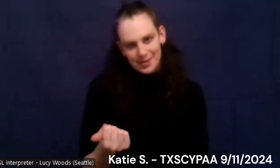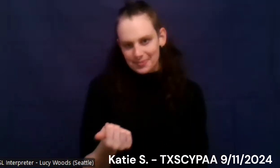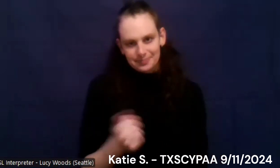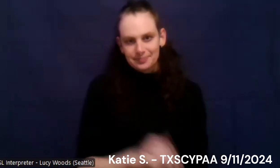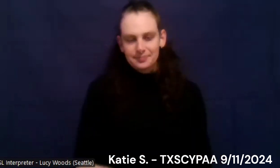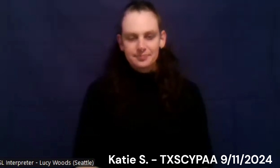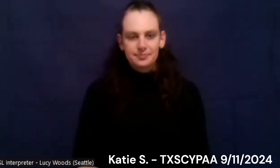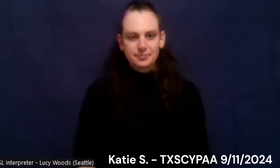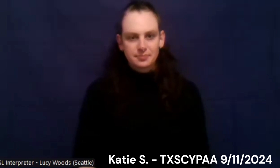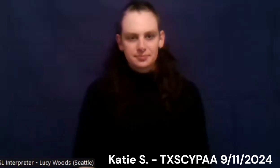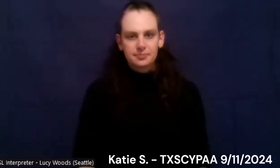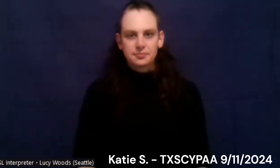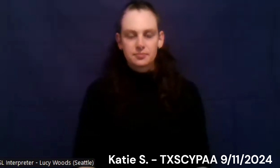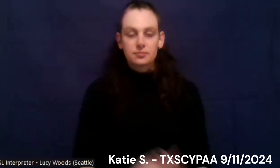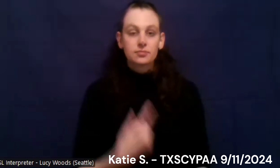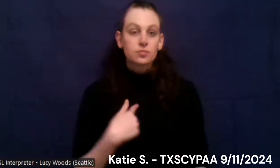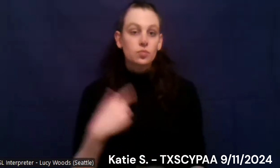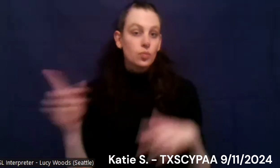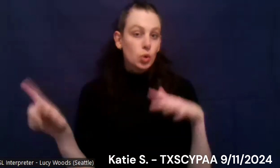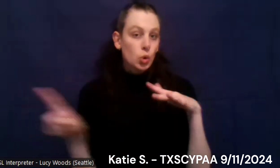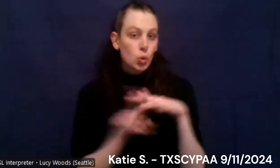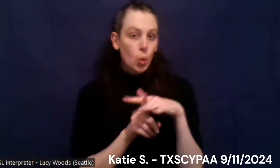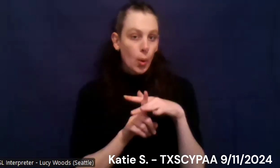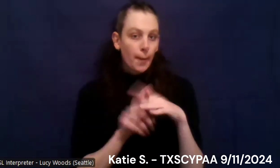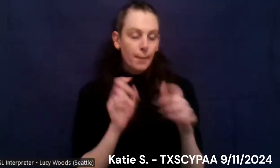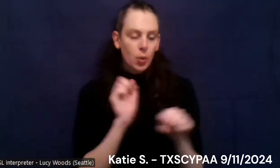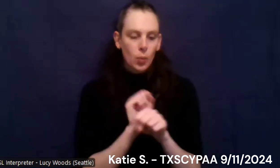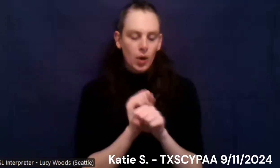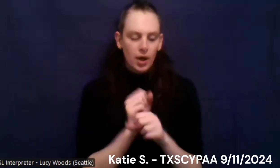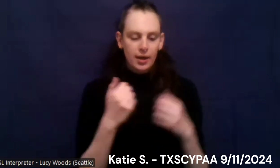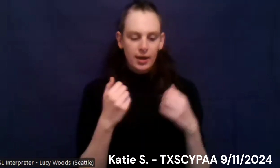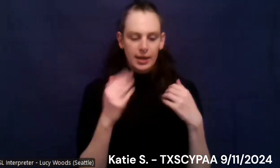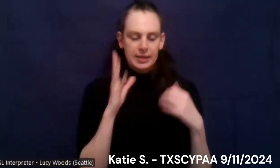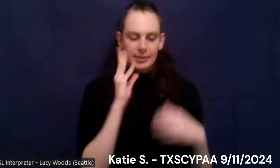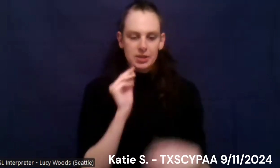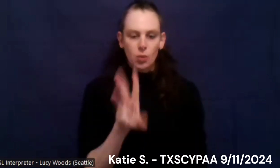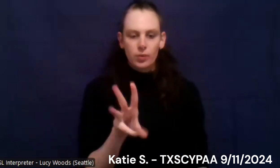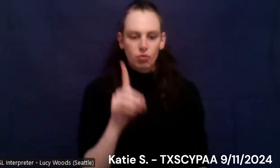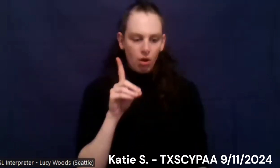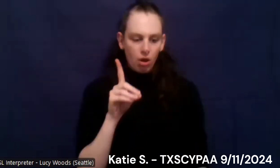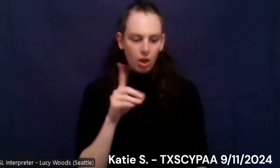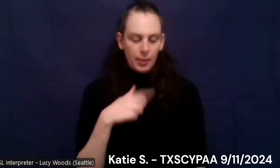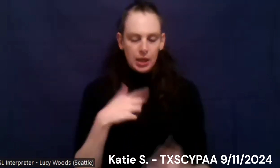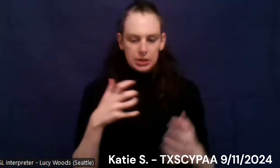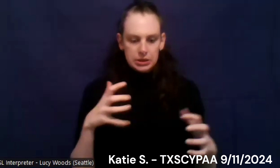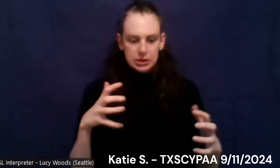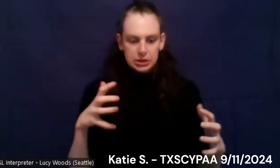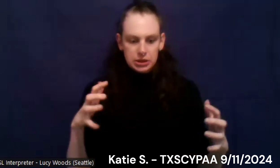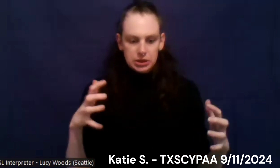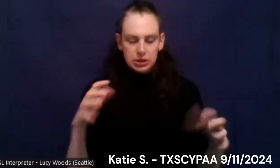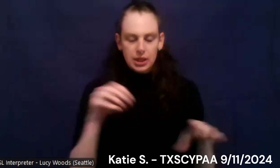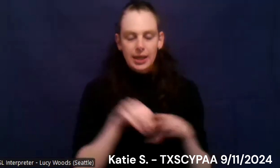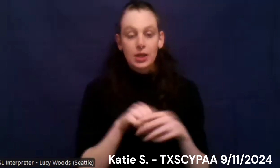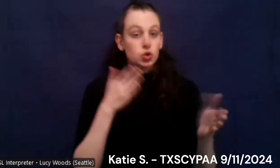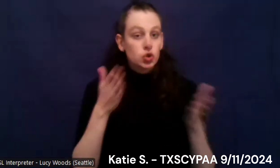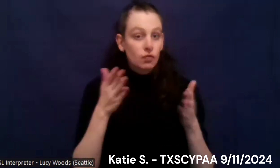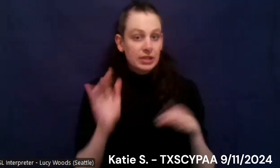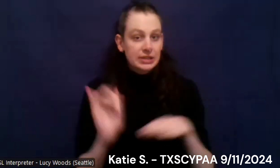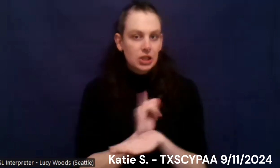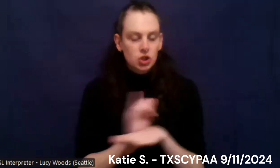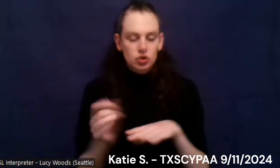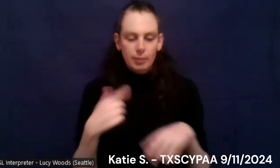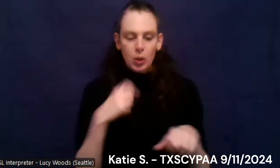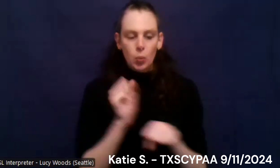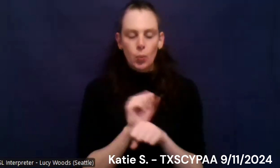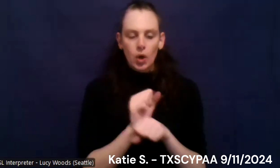right? Well, I would come in with withdrawals and I'd be so shaky in the service industry. And I worked these brunch shifts that I swear were, I mean,